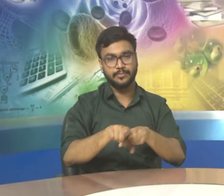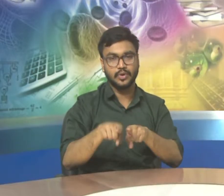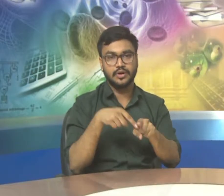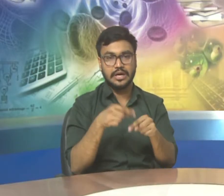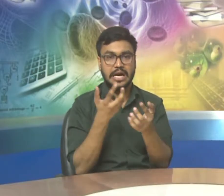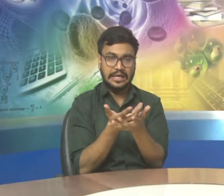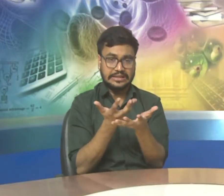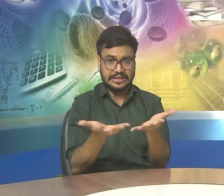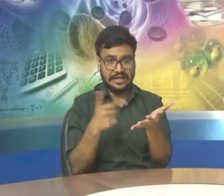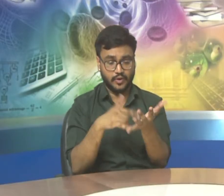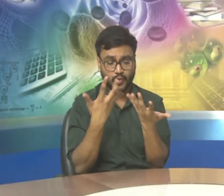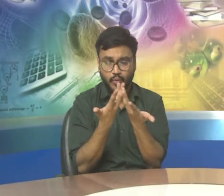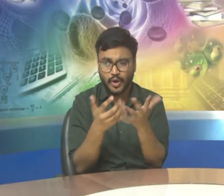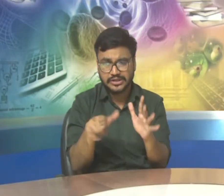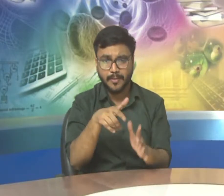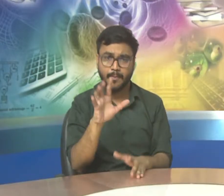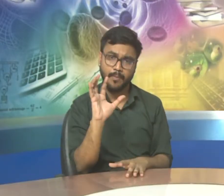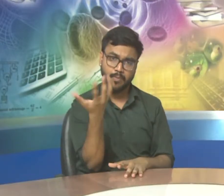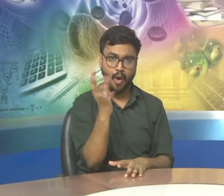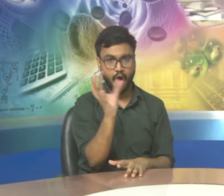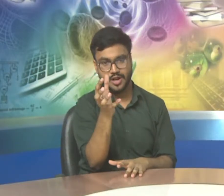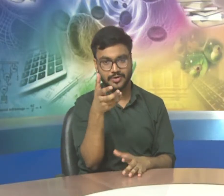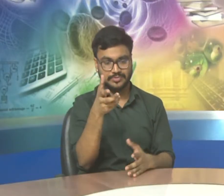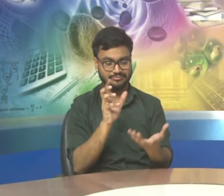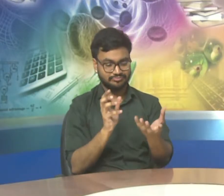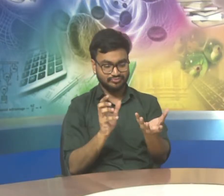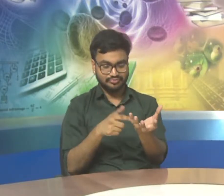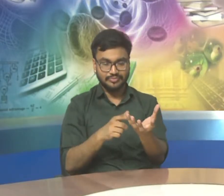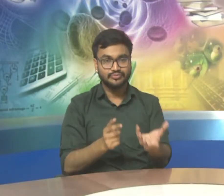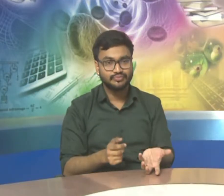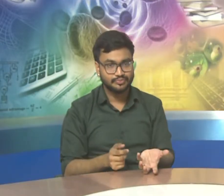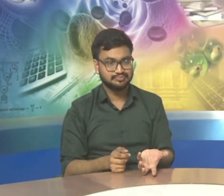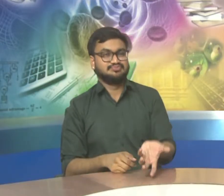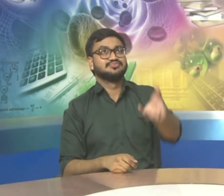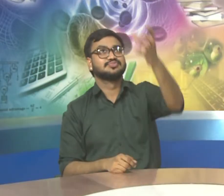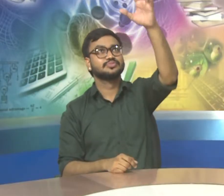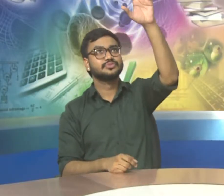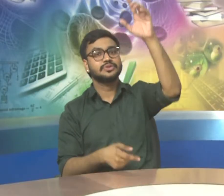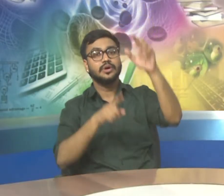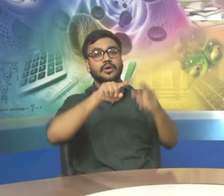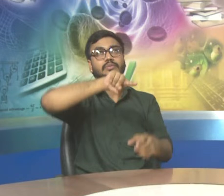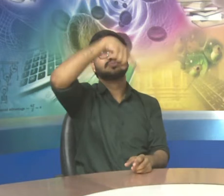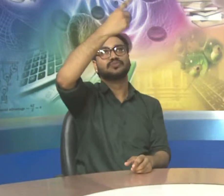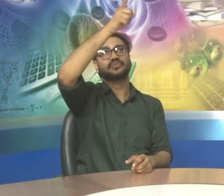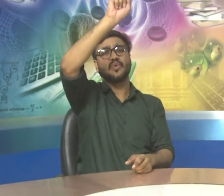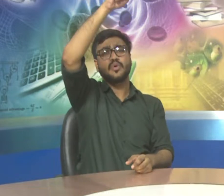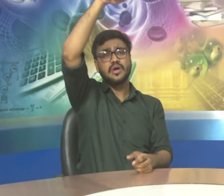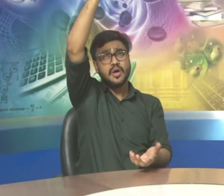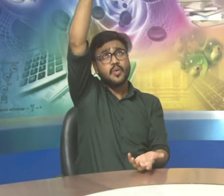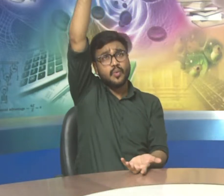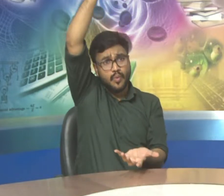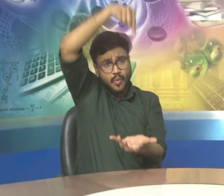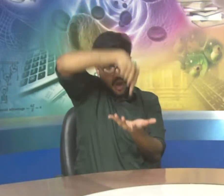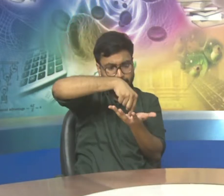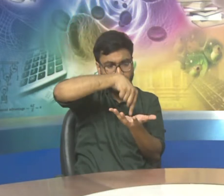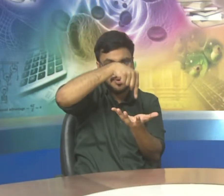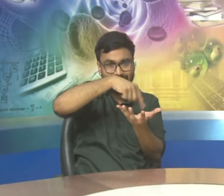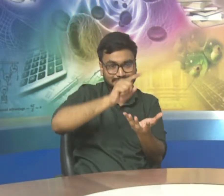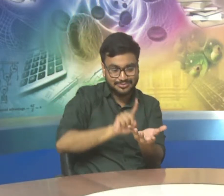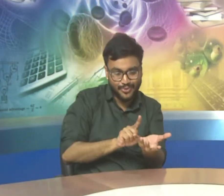And also, for better understanding, we can look at this example also, where all objects that